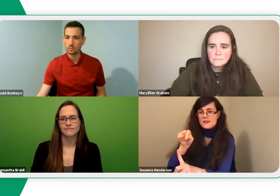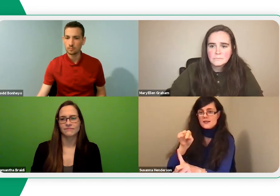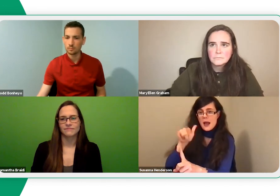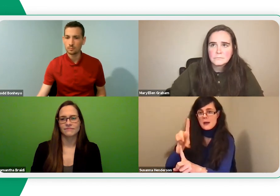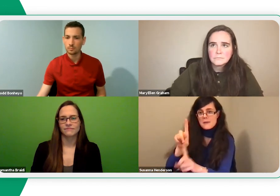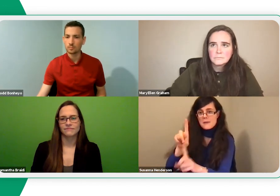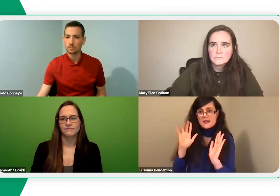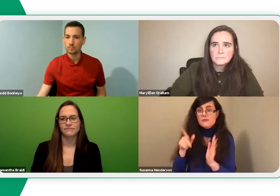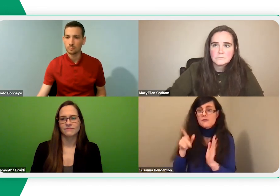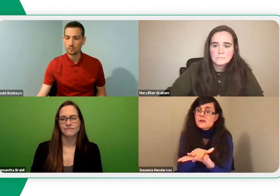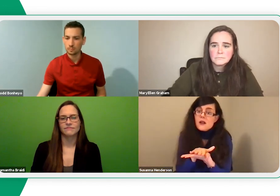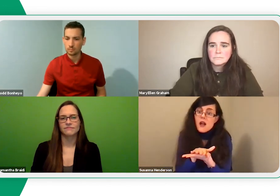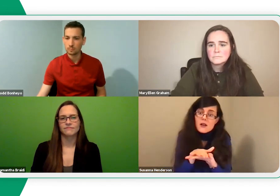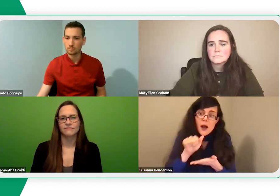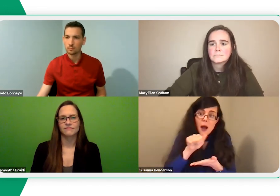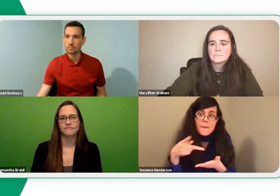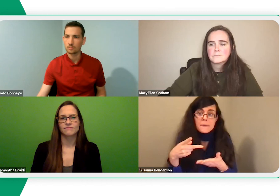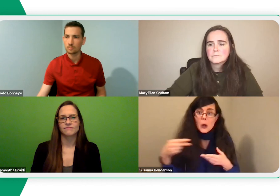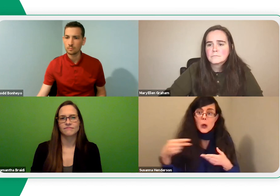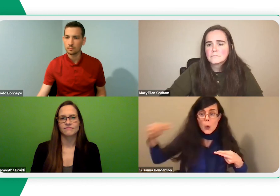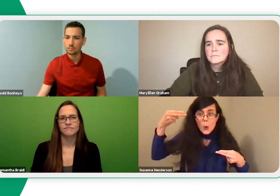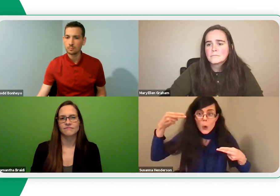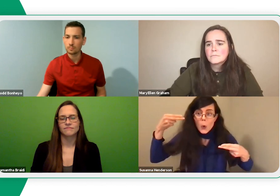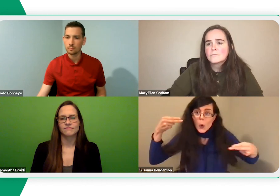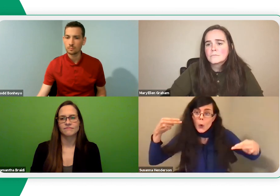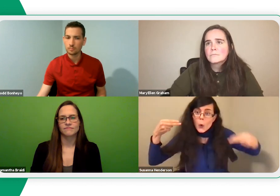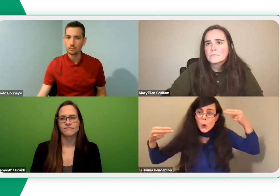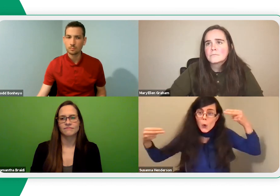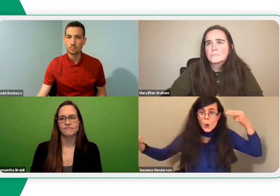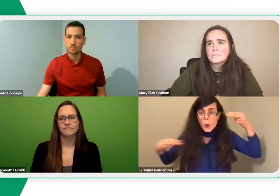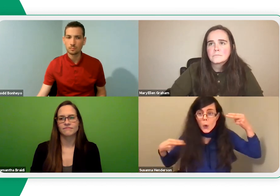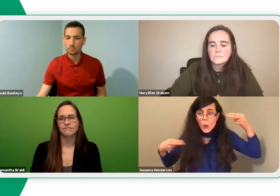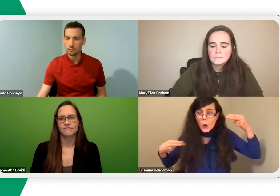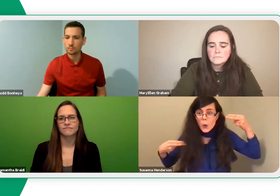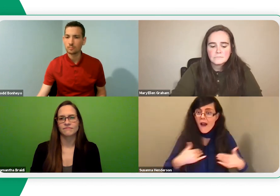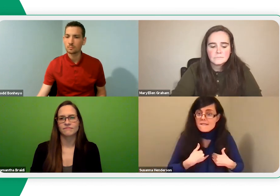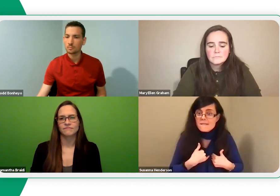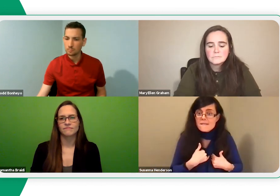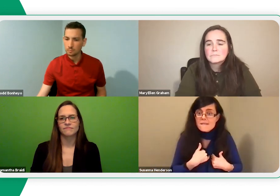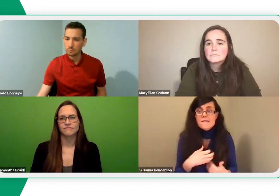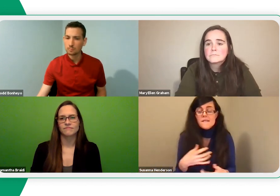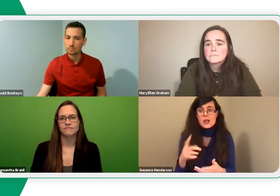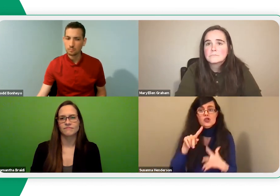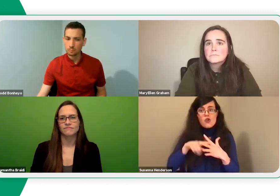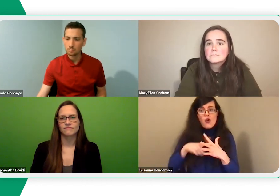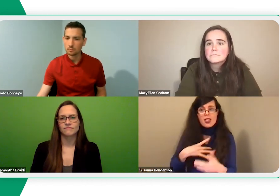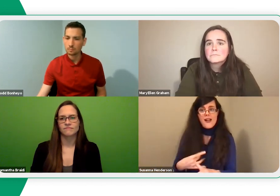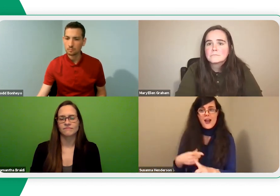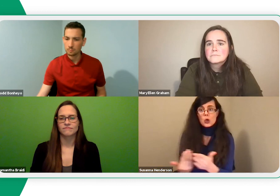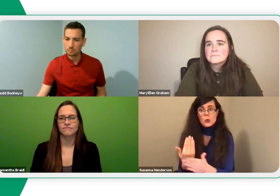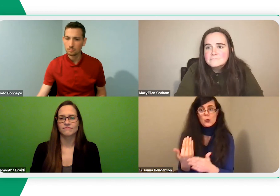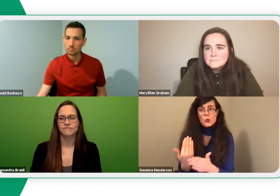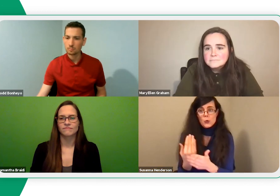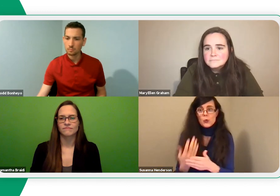off and you can plug it into an iPad. It's a really nice app to utilize. It has lots of videos that